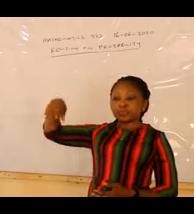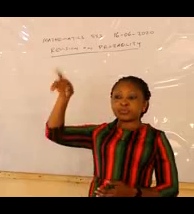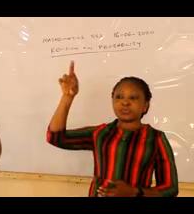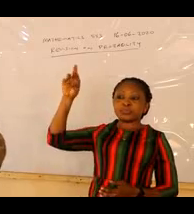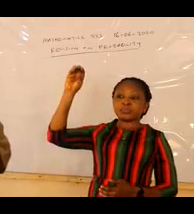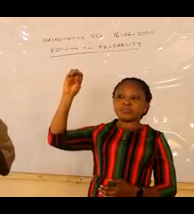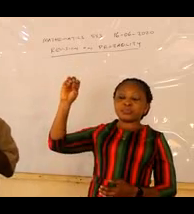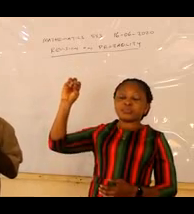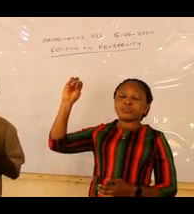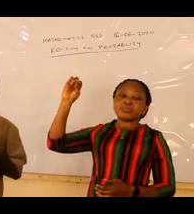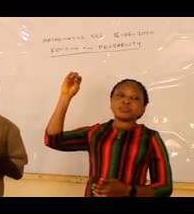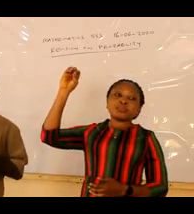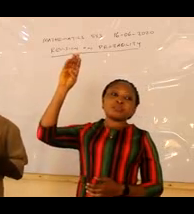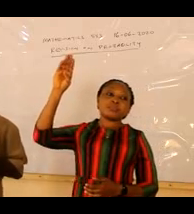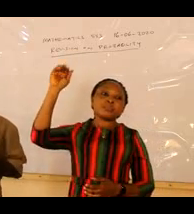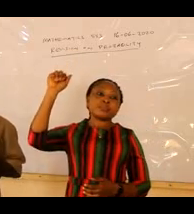I know